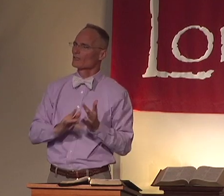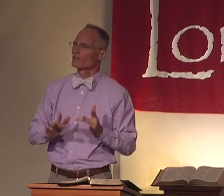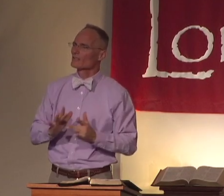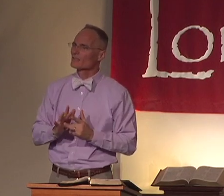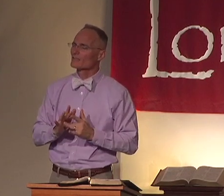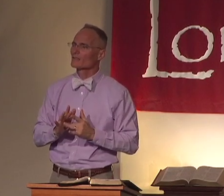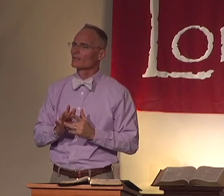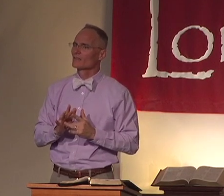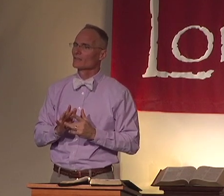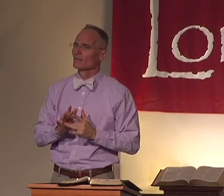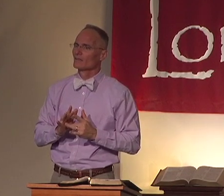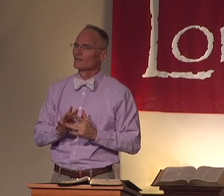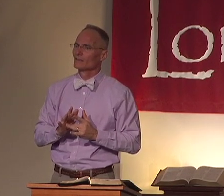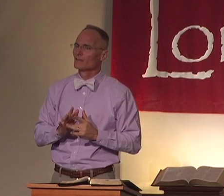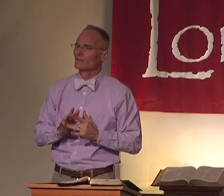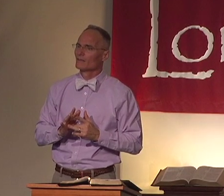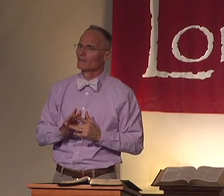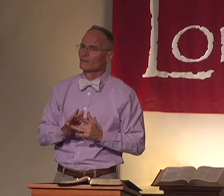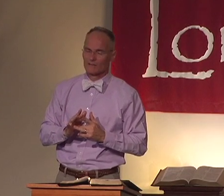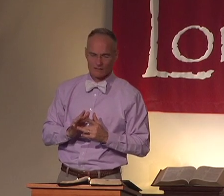become bold for Jesus.